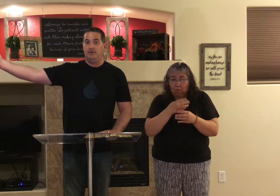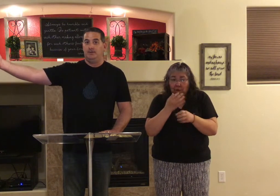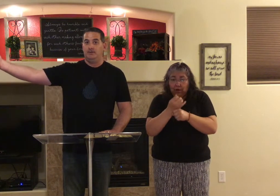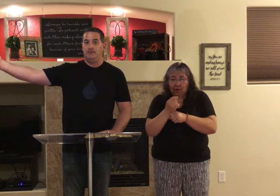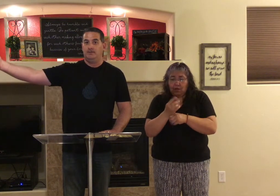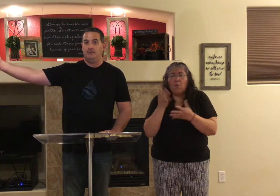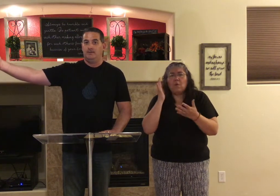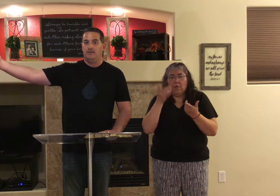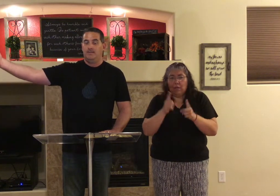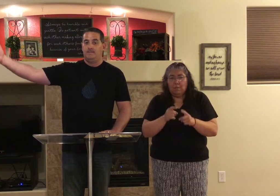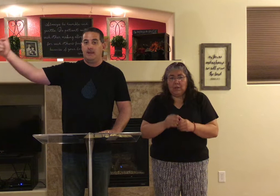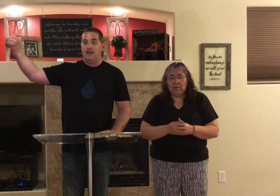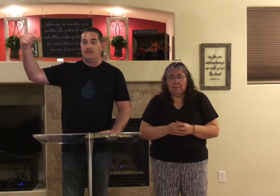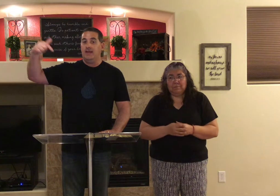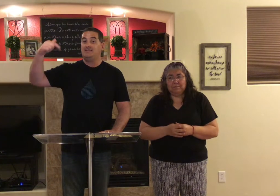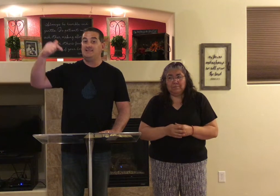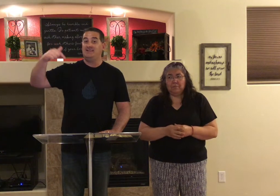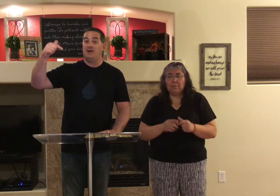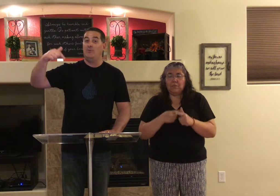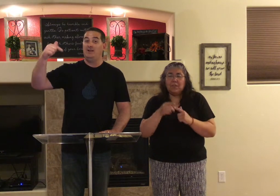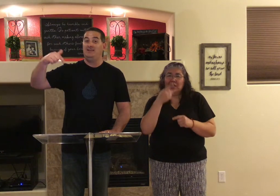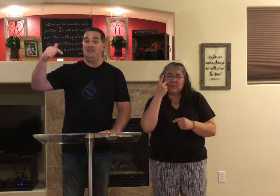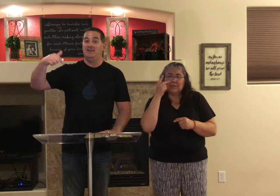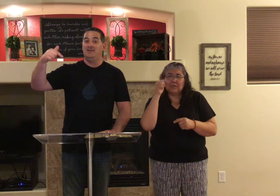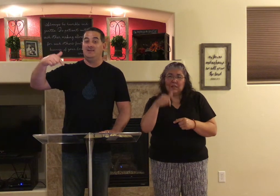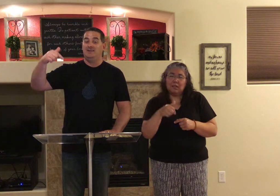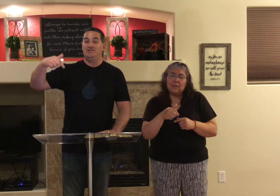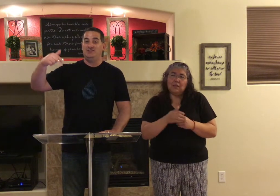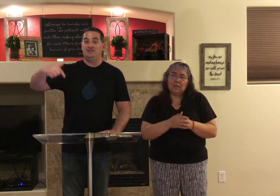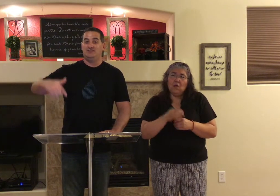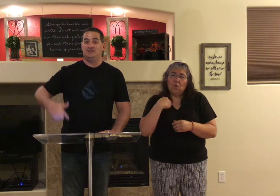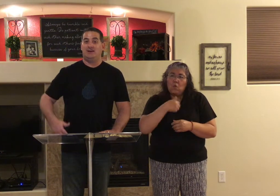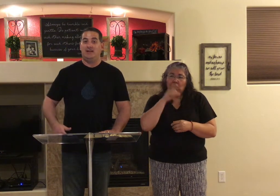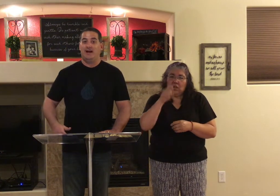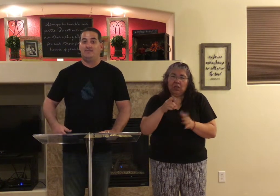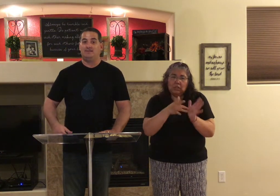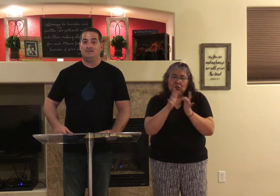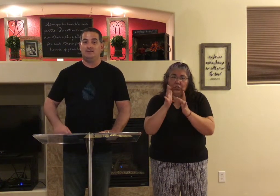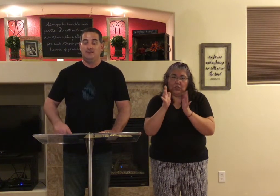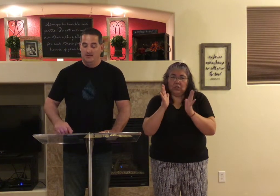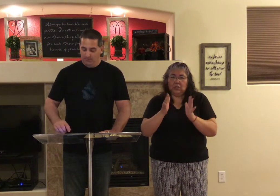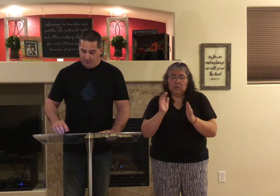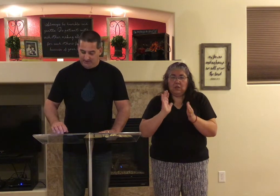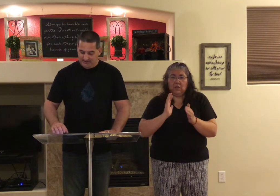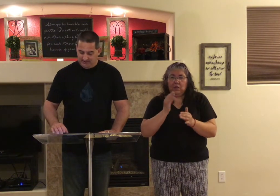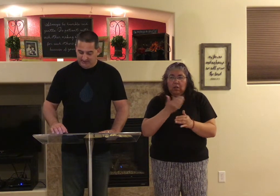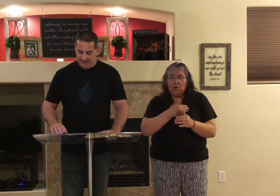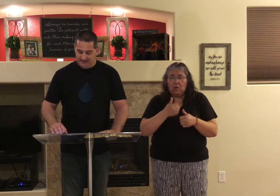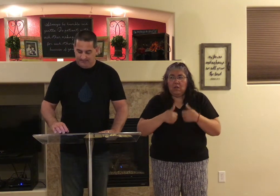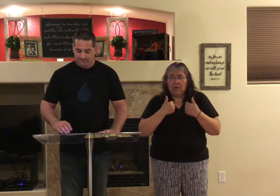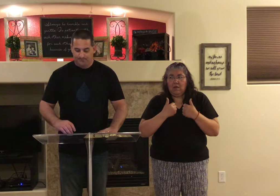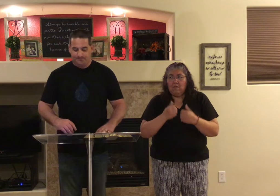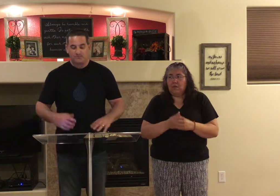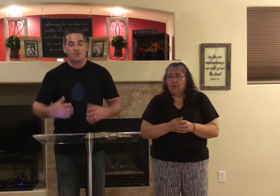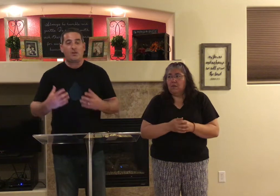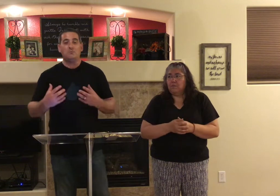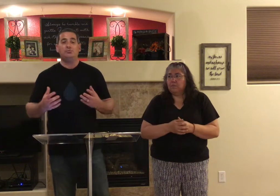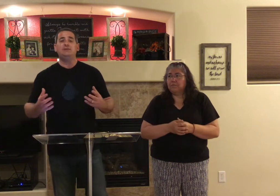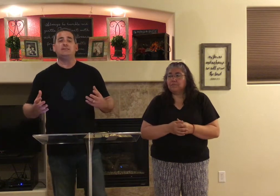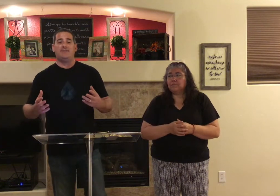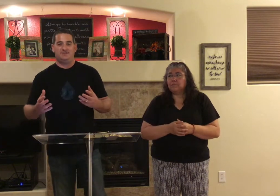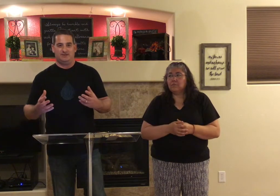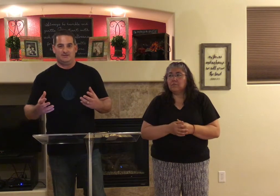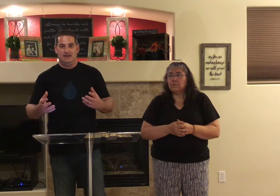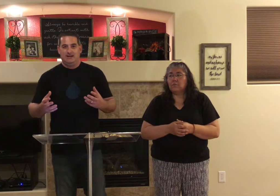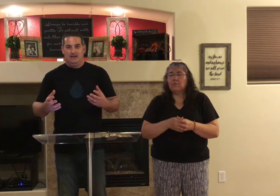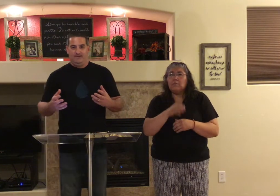going to happen? And they see that we need Jesus in our lives. Prisoners are getting it.